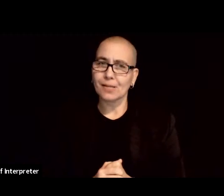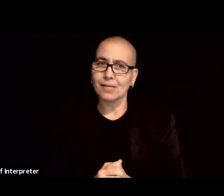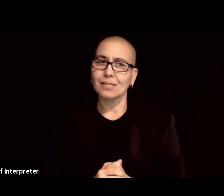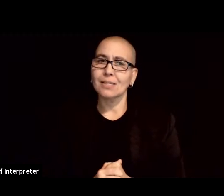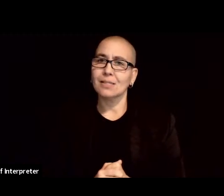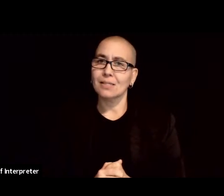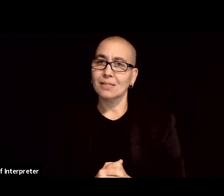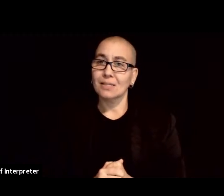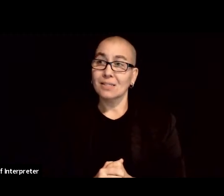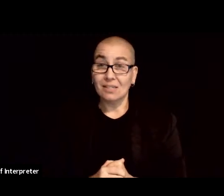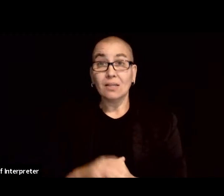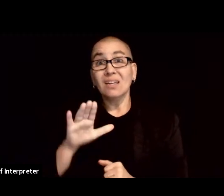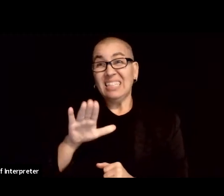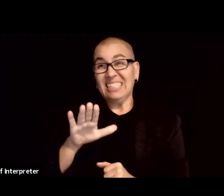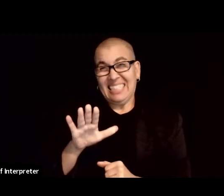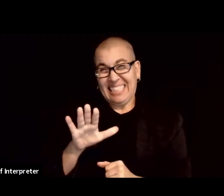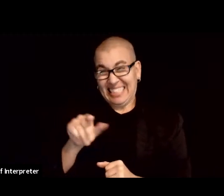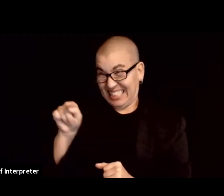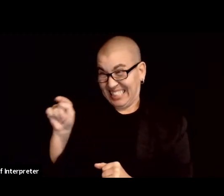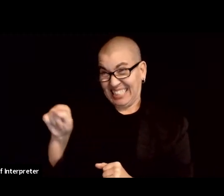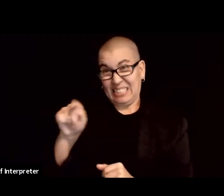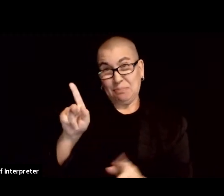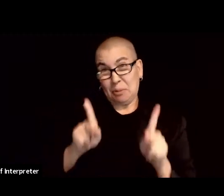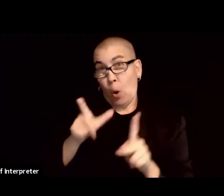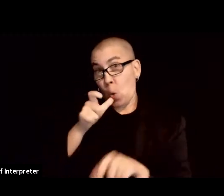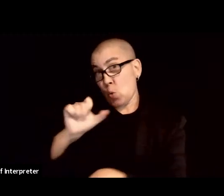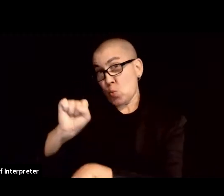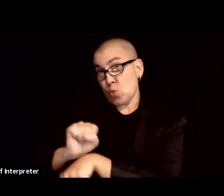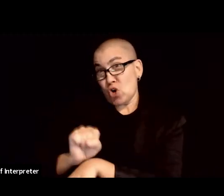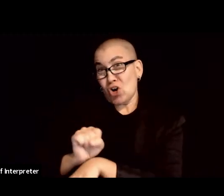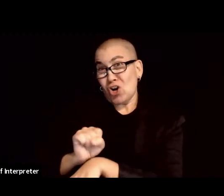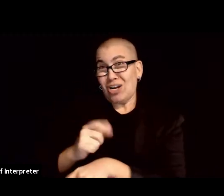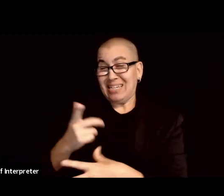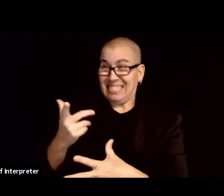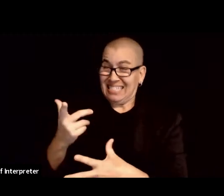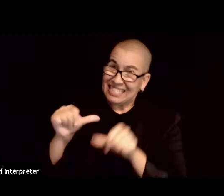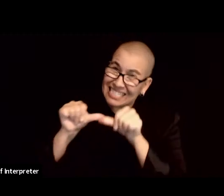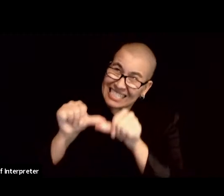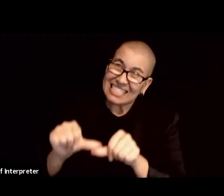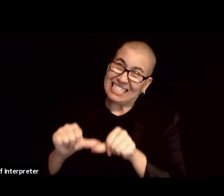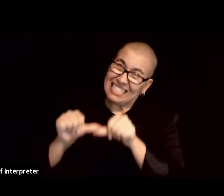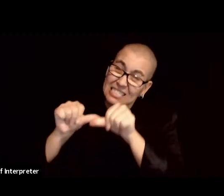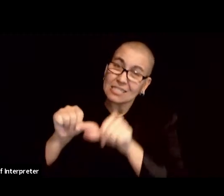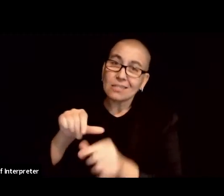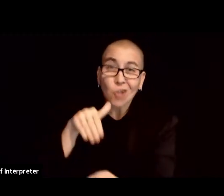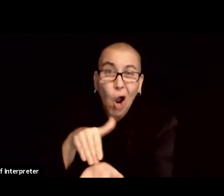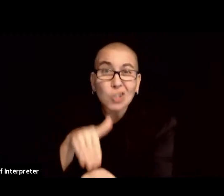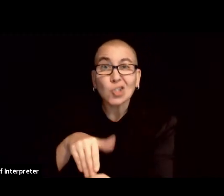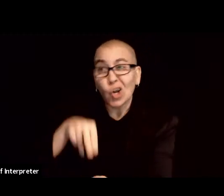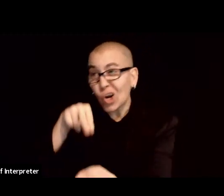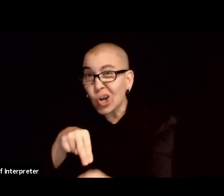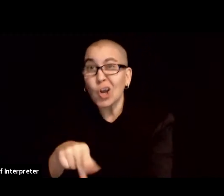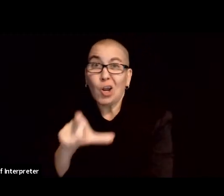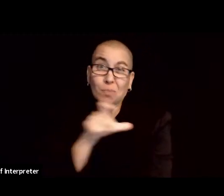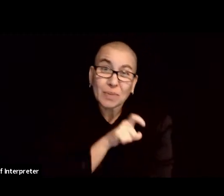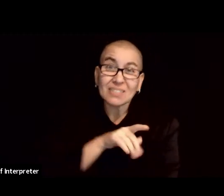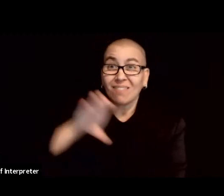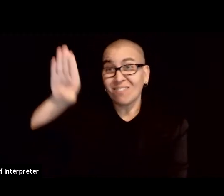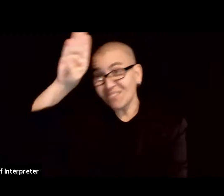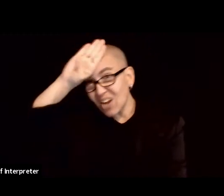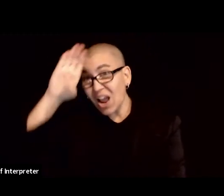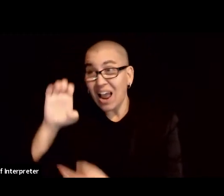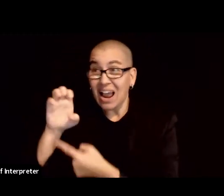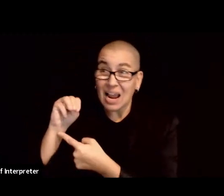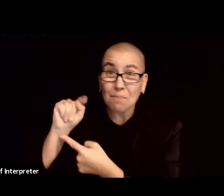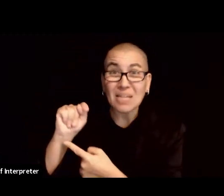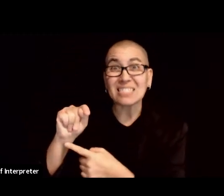people fighting this virus, the front lines and caring for us all every day, are growing quite rapidly. And as